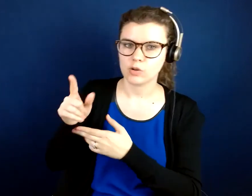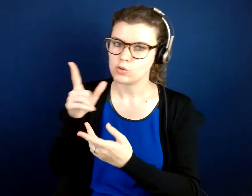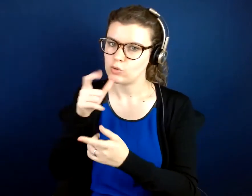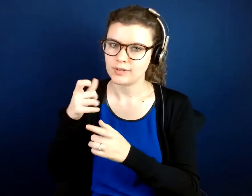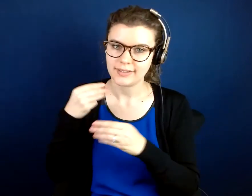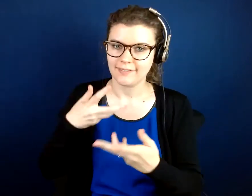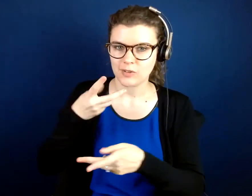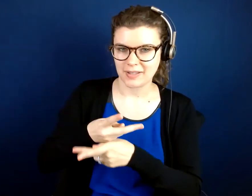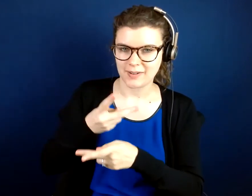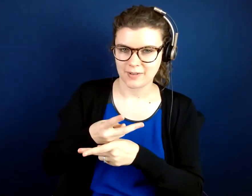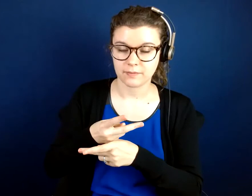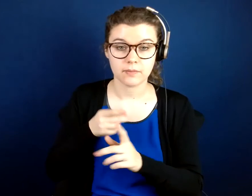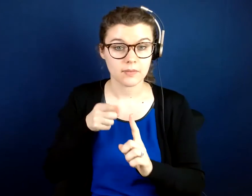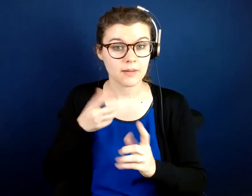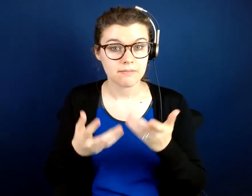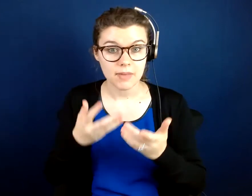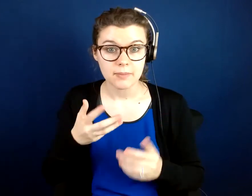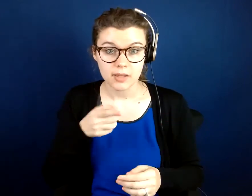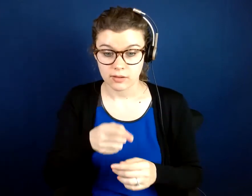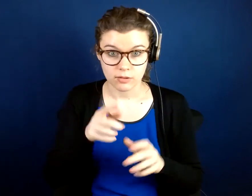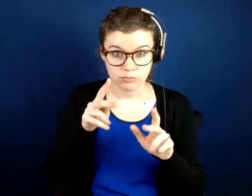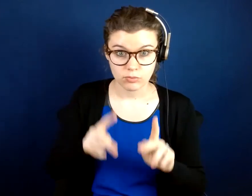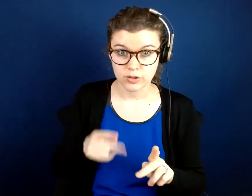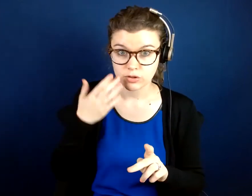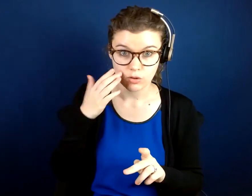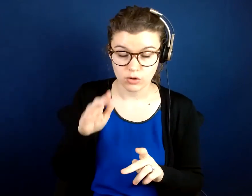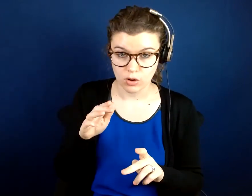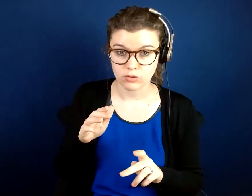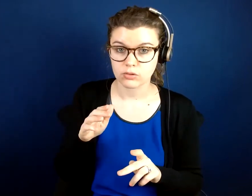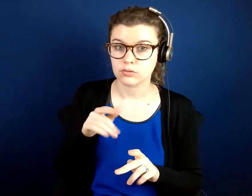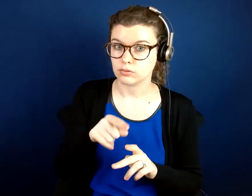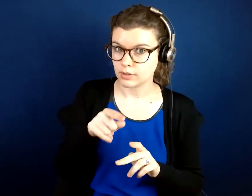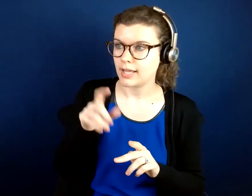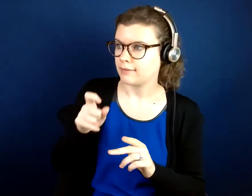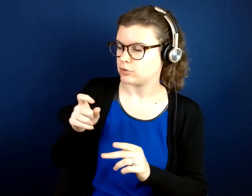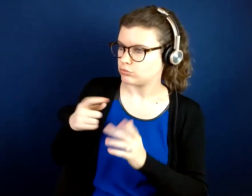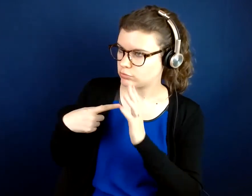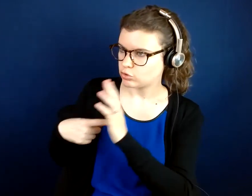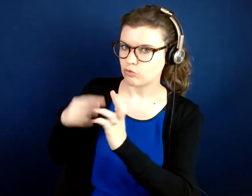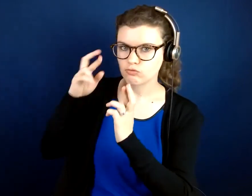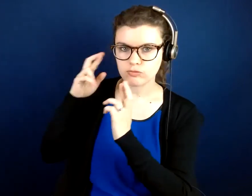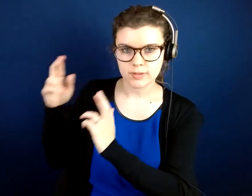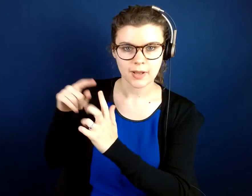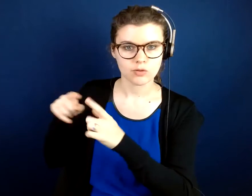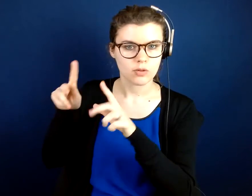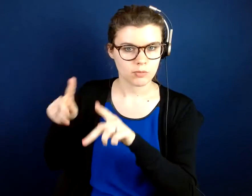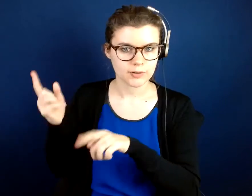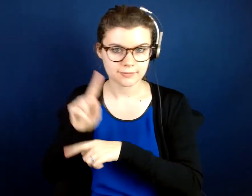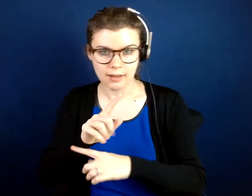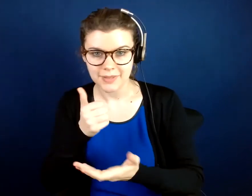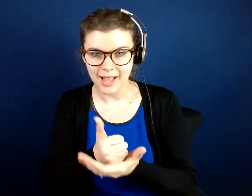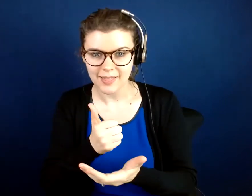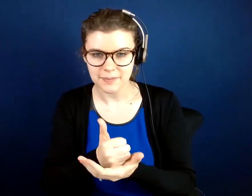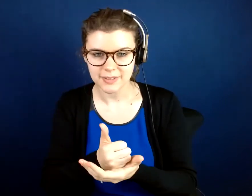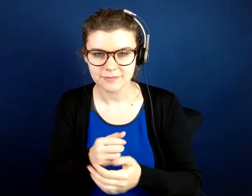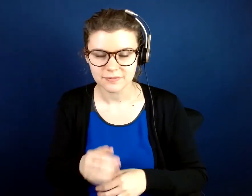as an employer, he or she needs to treat the caregiver with dignity and respect. We need to ensure that we pair